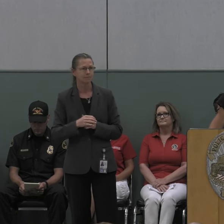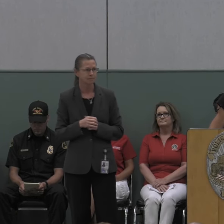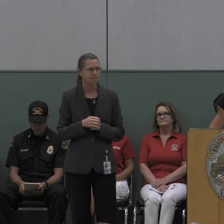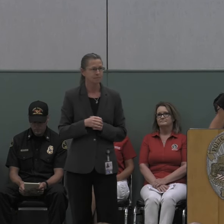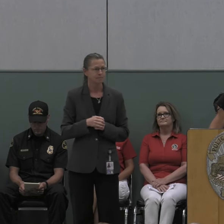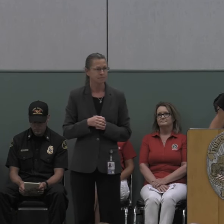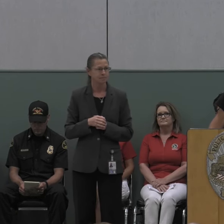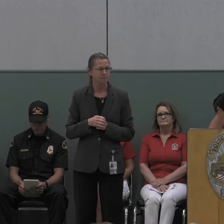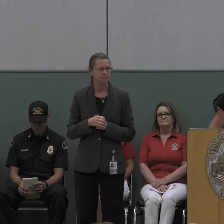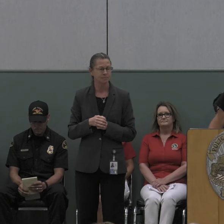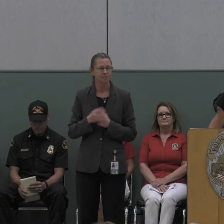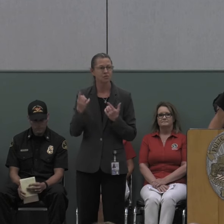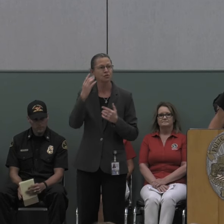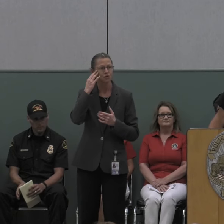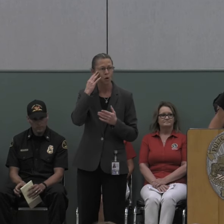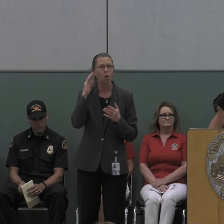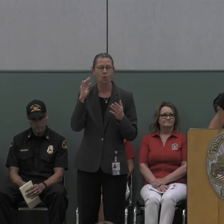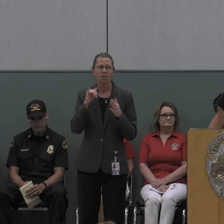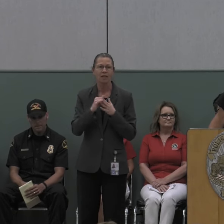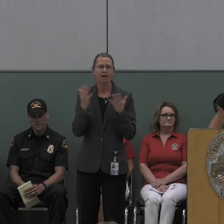just know that I'm thinking of you guys.